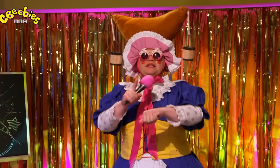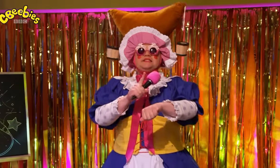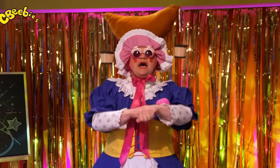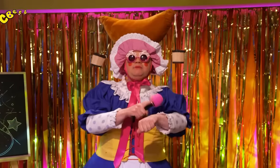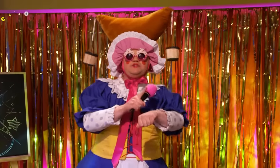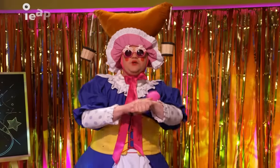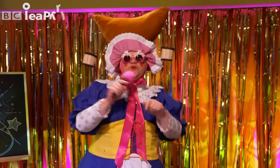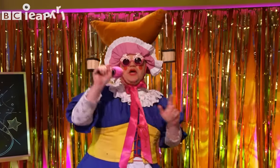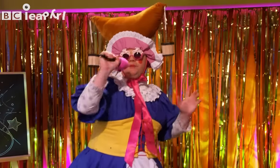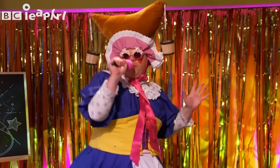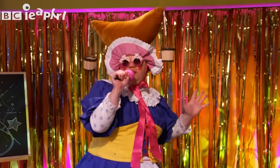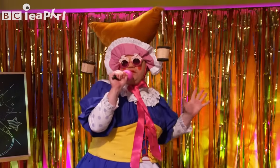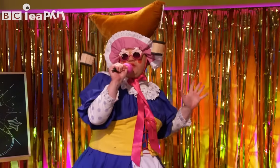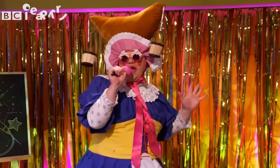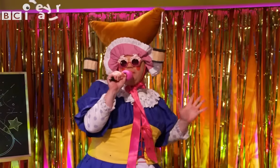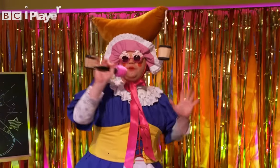It's time to do the Aunt Polly react.